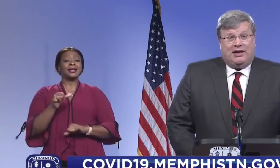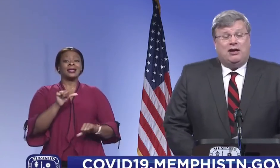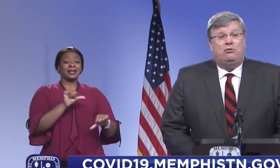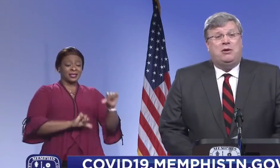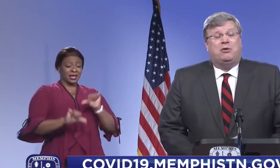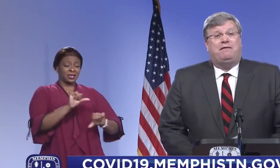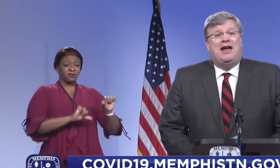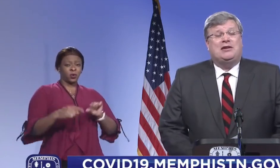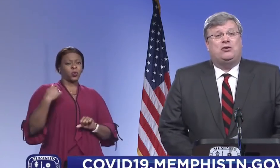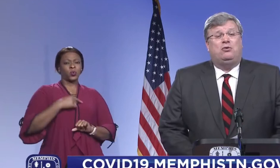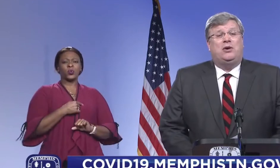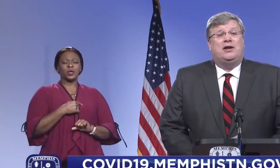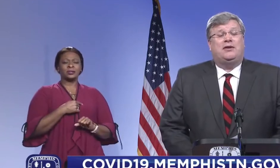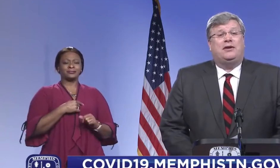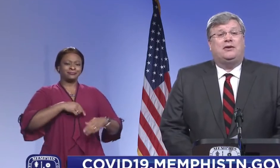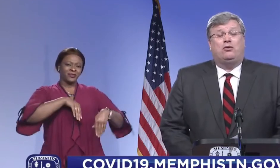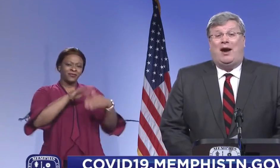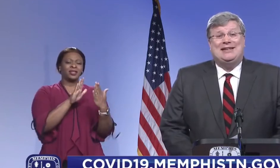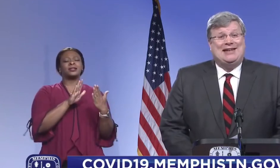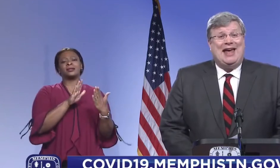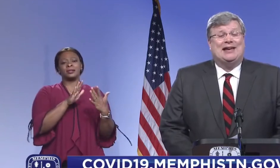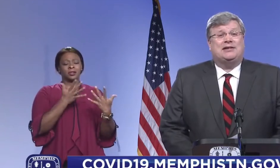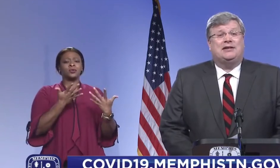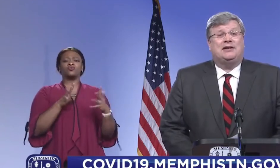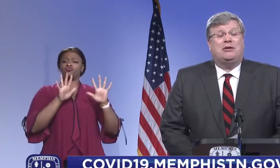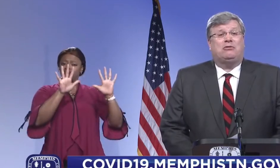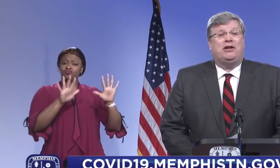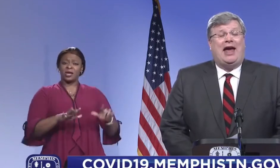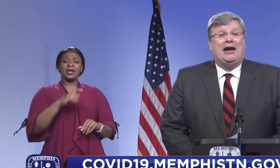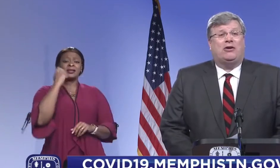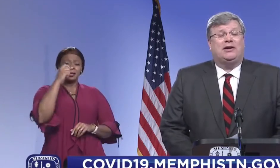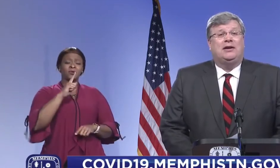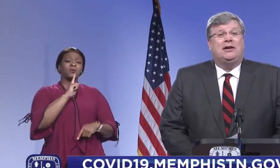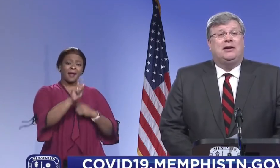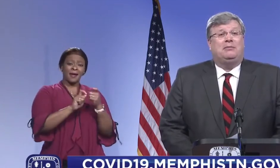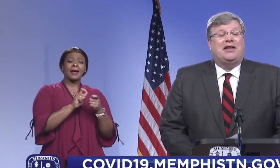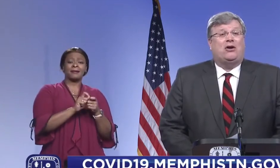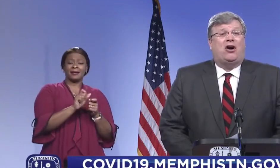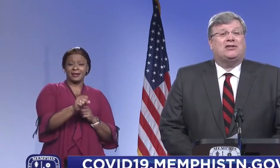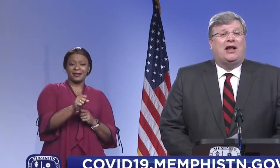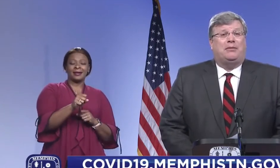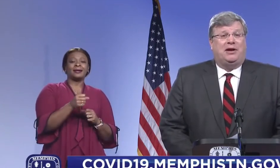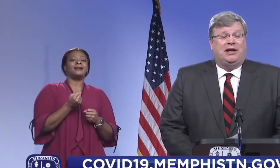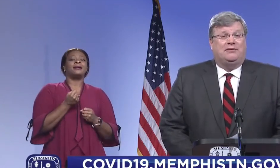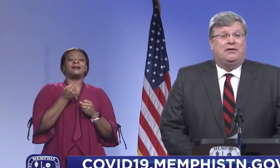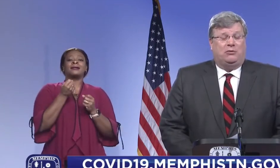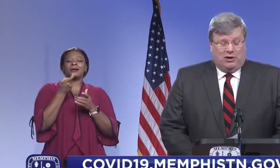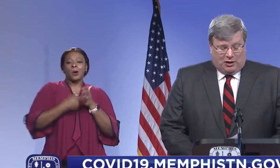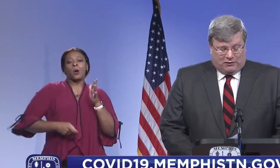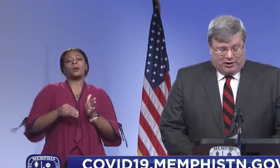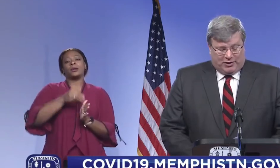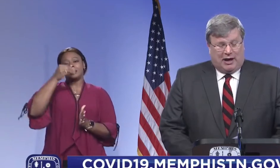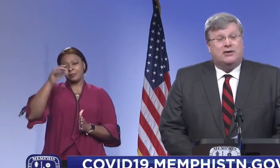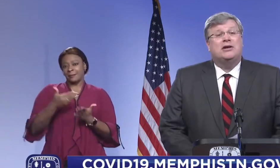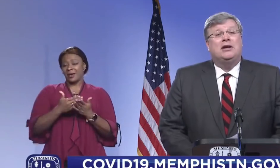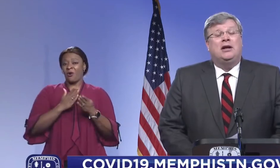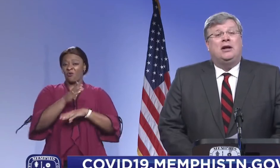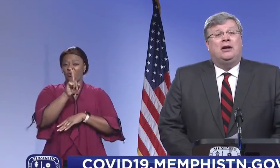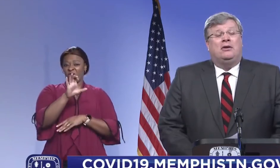Scientifically, we were faced with great tests that were really accurate, but they cost a lot of money, well over